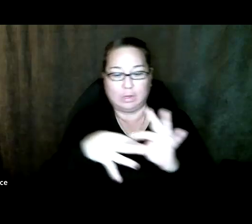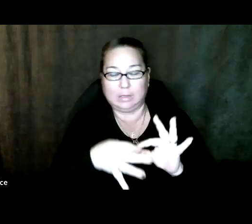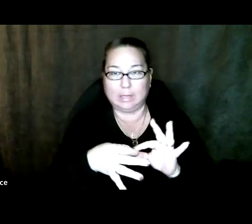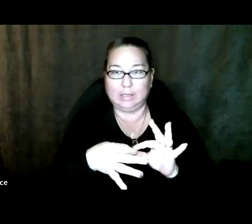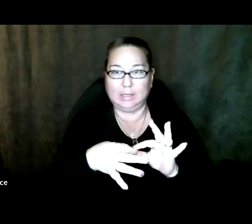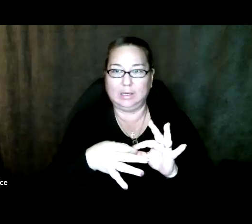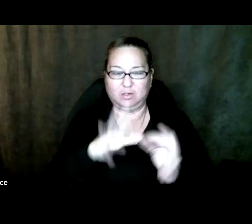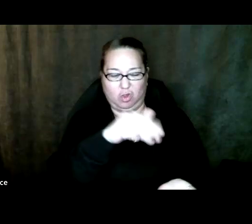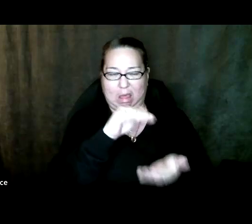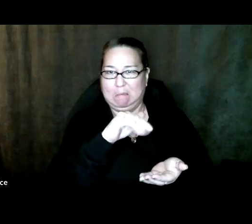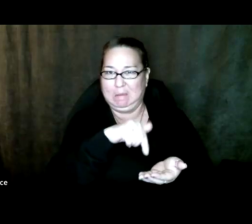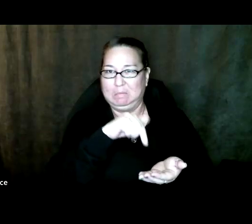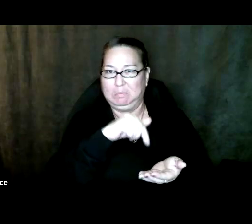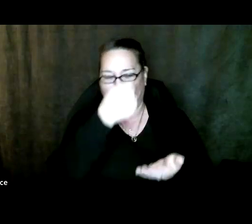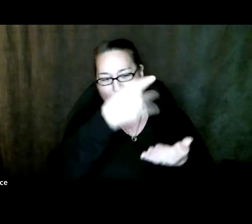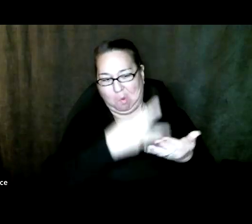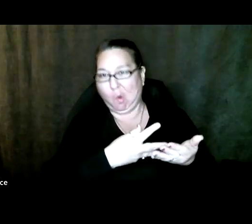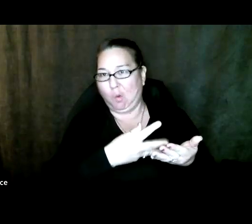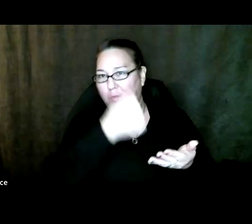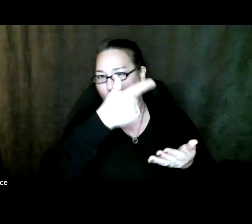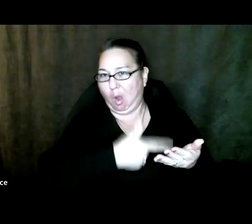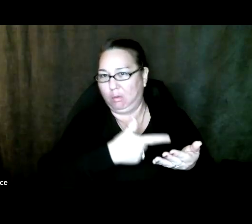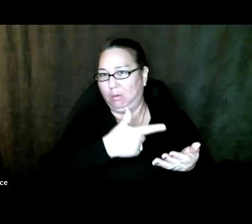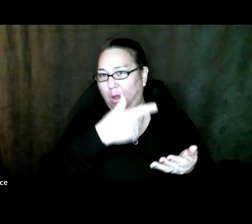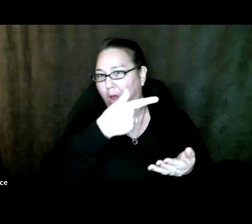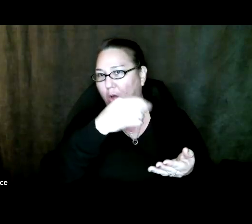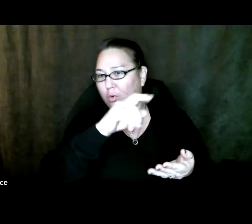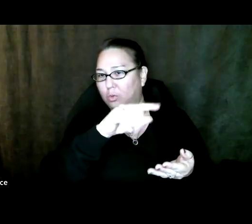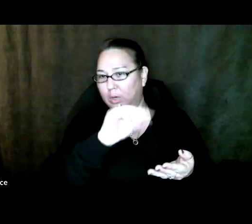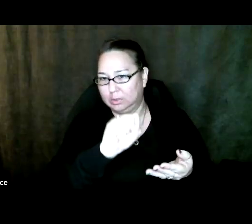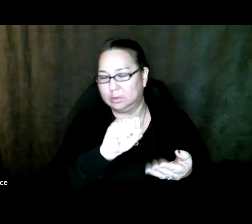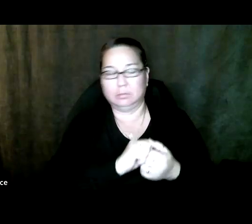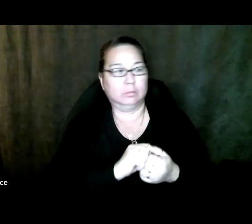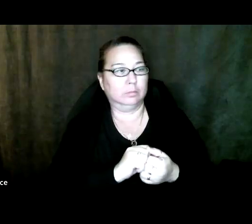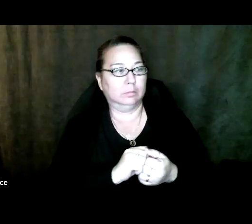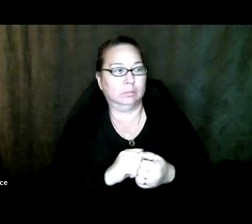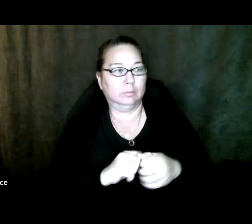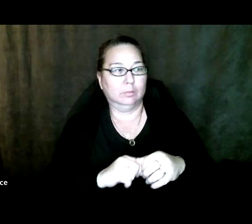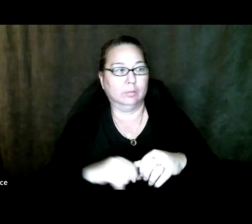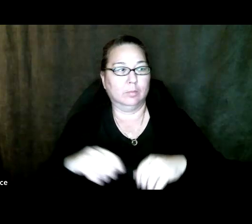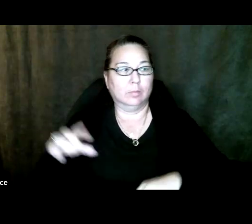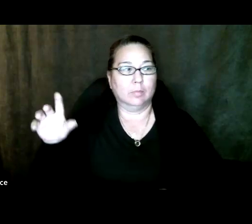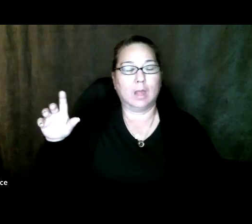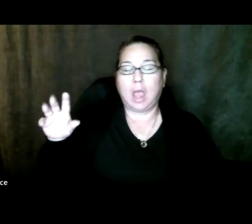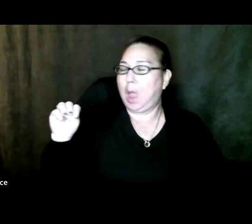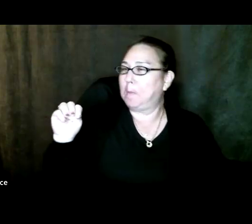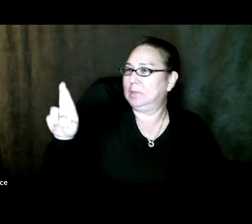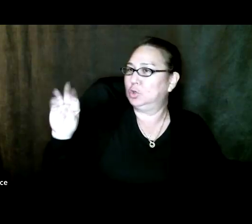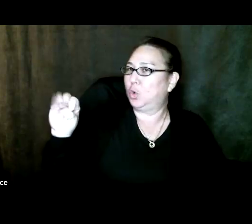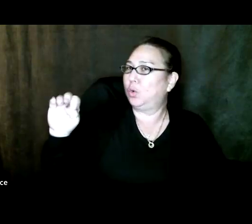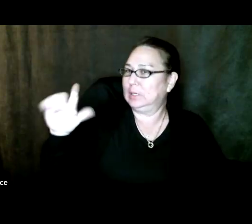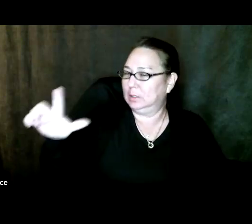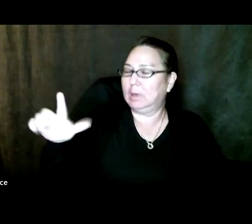Mr. O'Neill? Sorry, I'm inquisitive today. I did have one question about the Children's Hospital grant for vision,